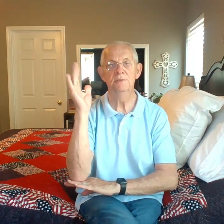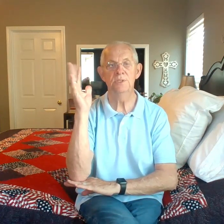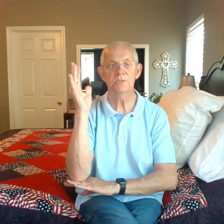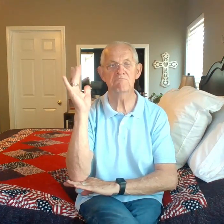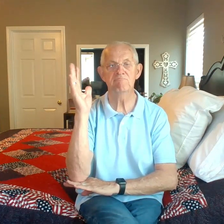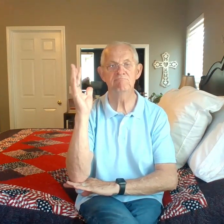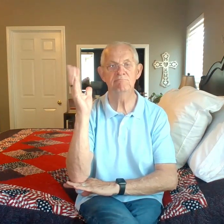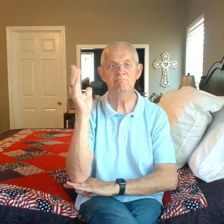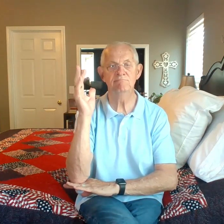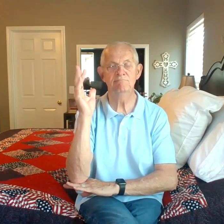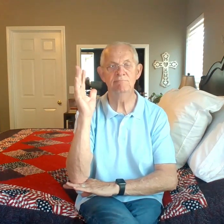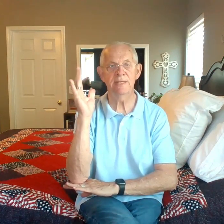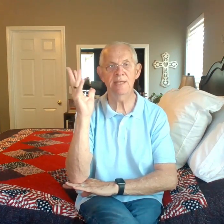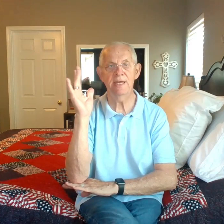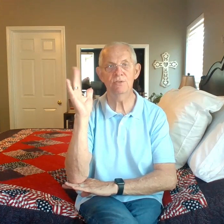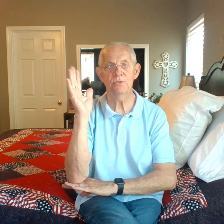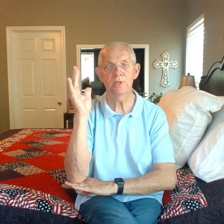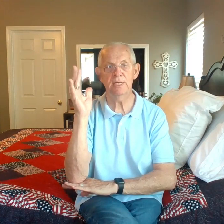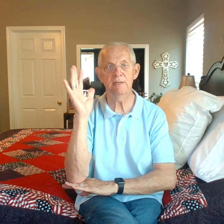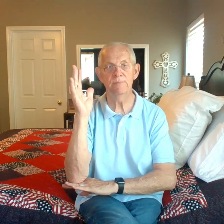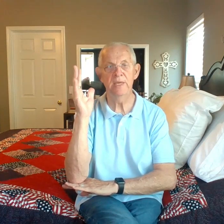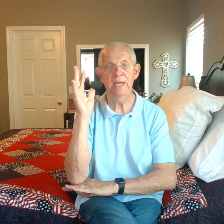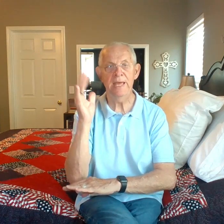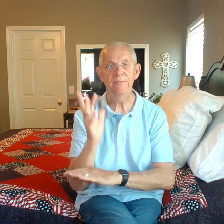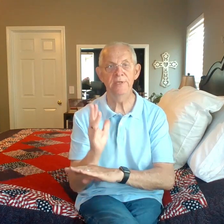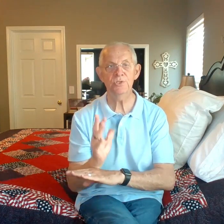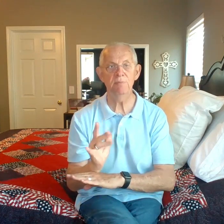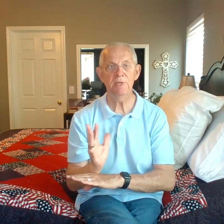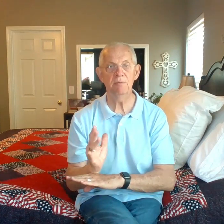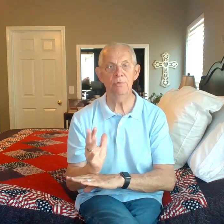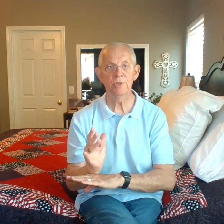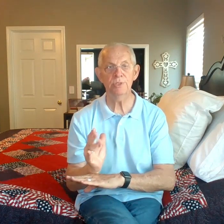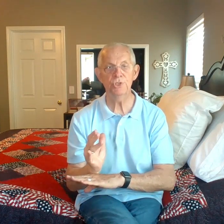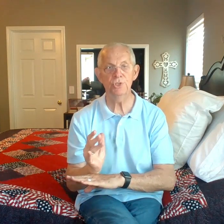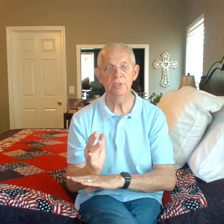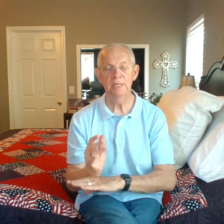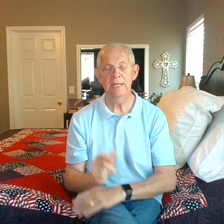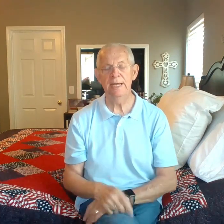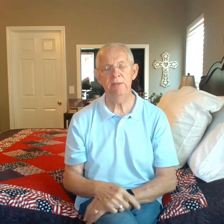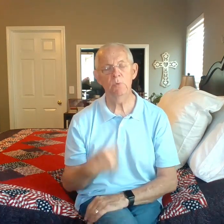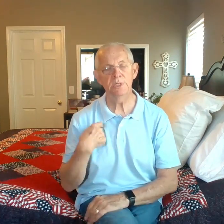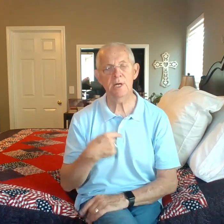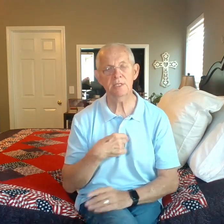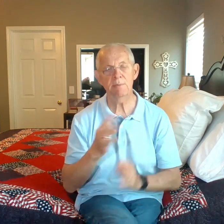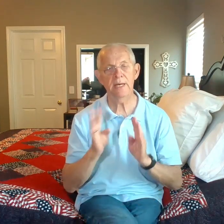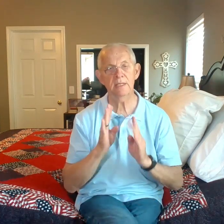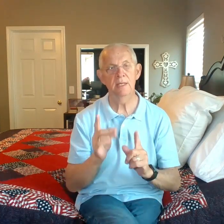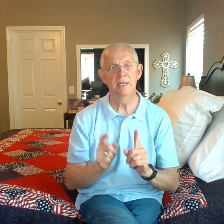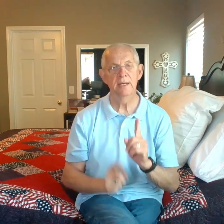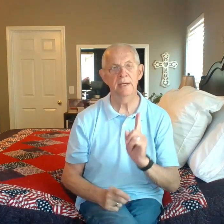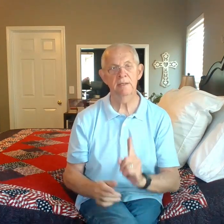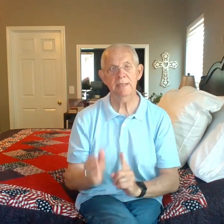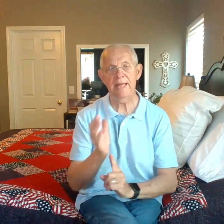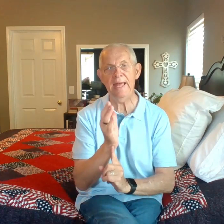just like that, tree. And this could be a bush. And then we talked about